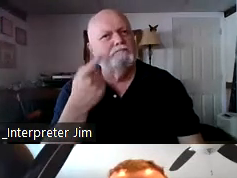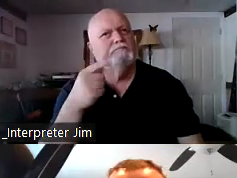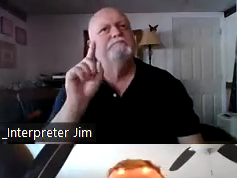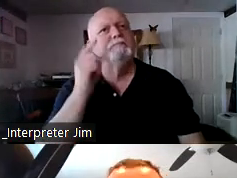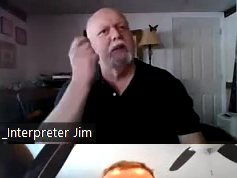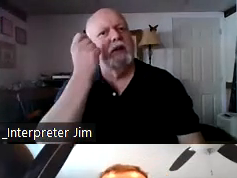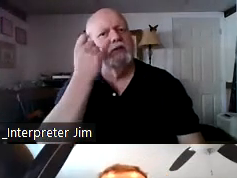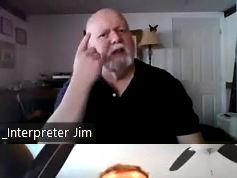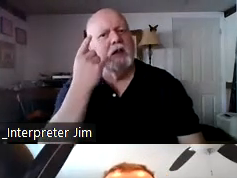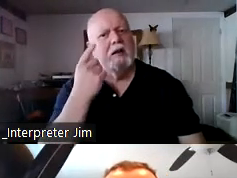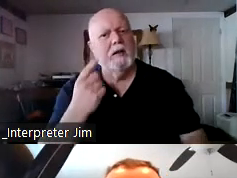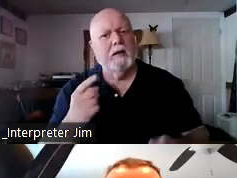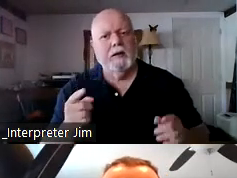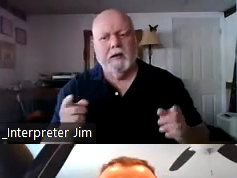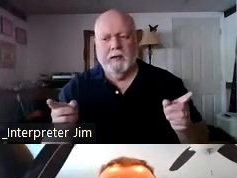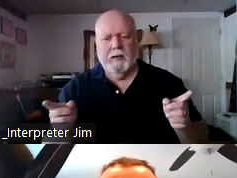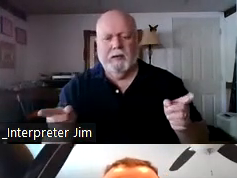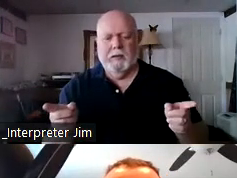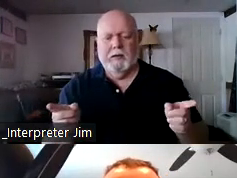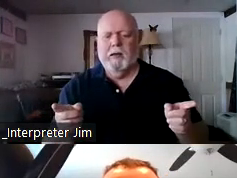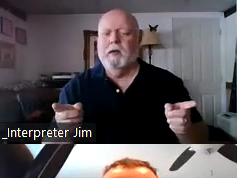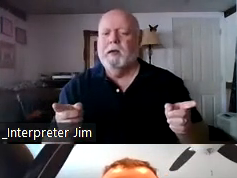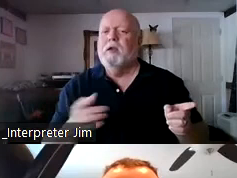they make you feel differently in different ways.